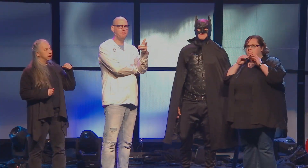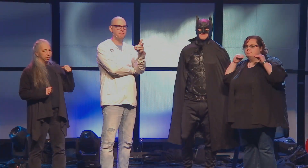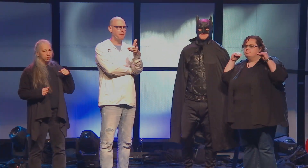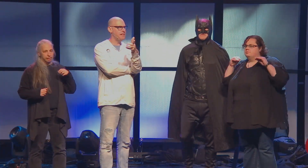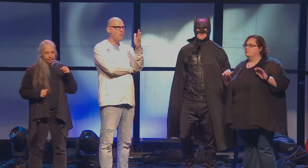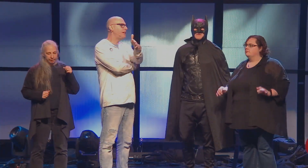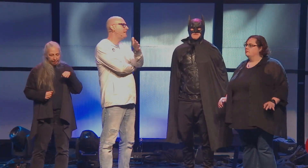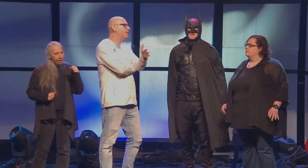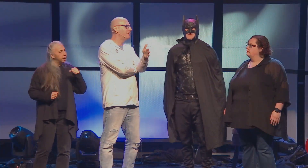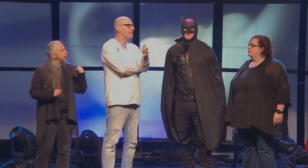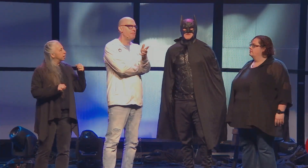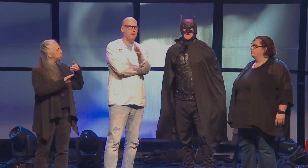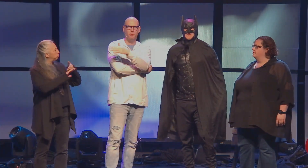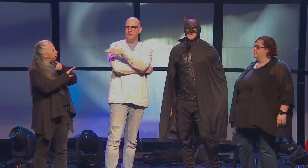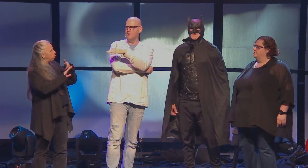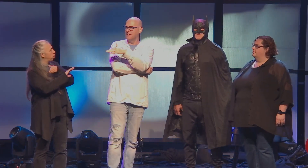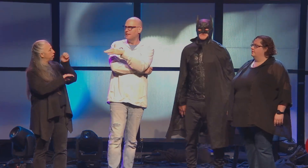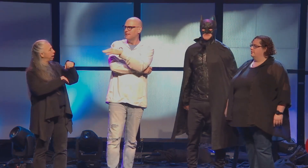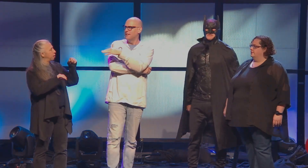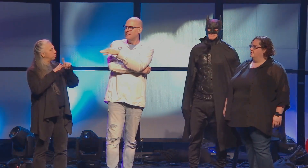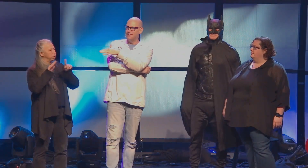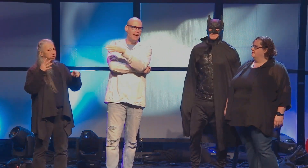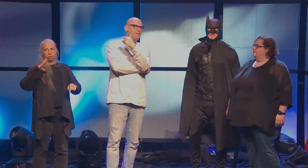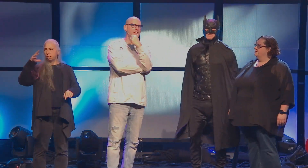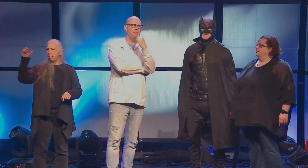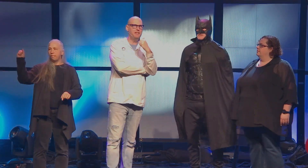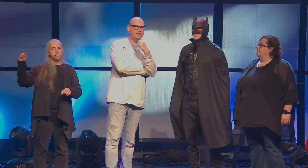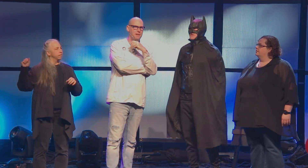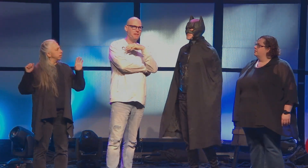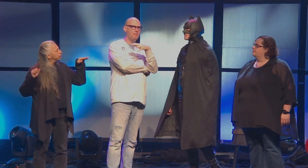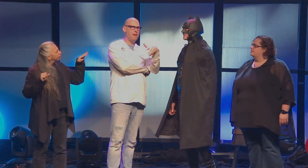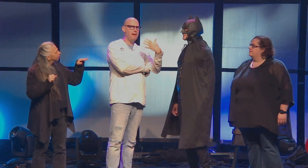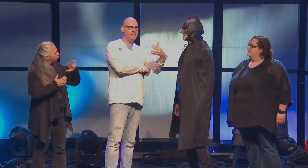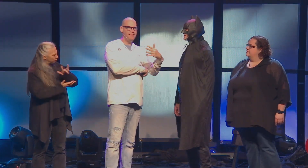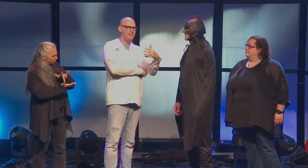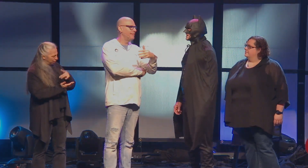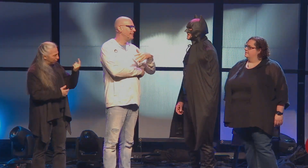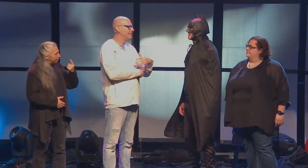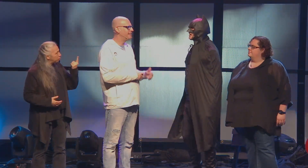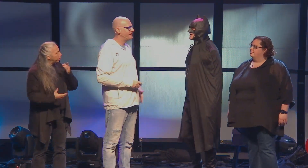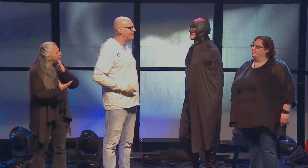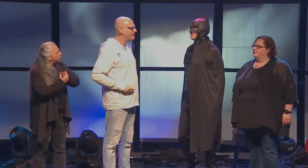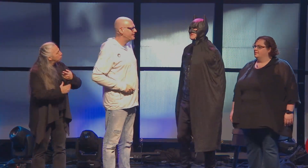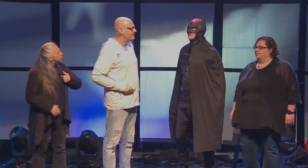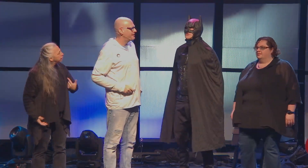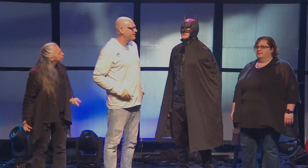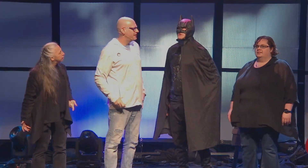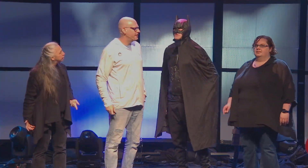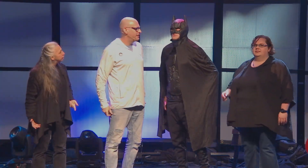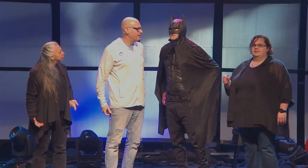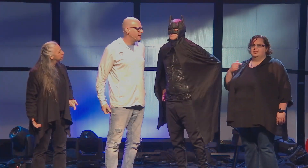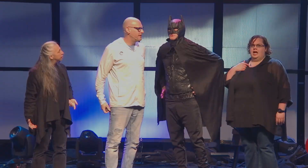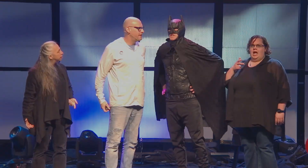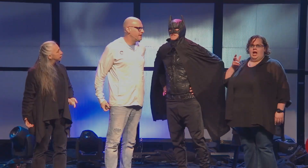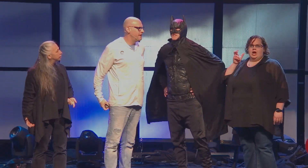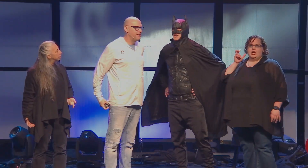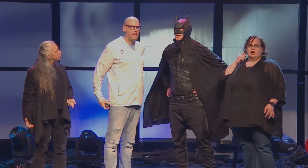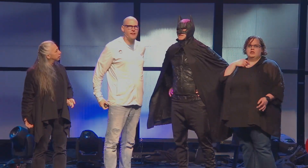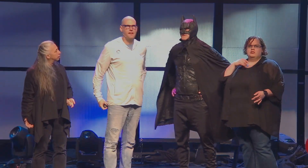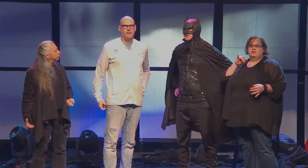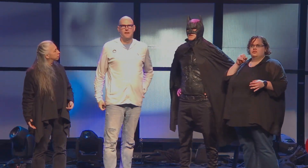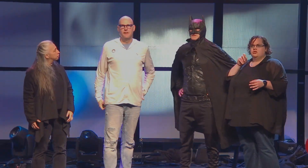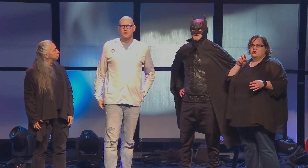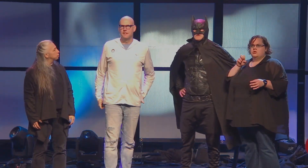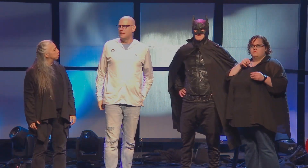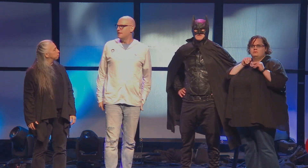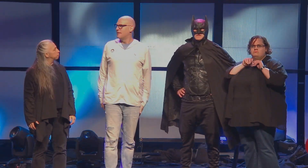Yeah. He was here, but we're kind of in the middle of something, Batman. I heard the Joker was spreading